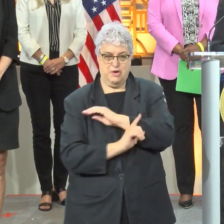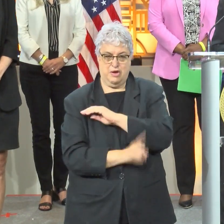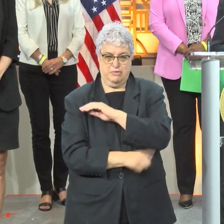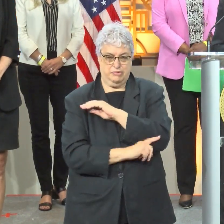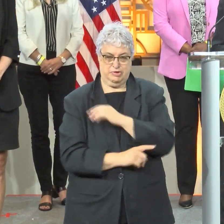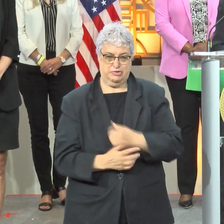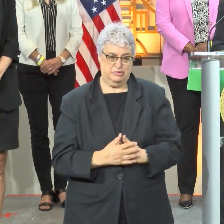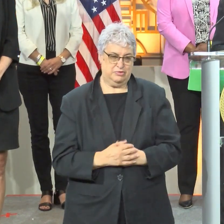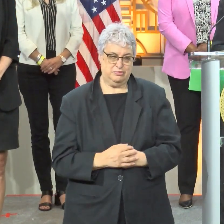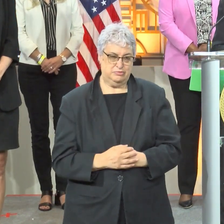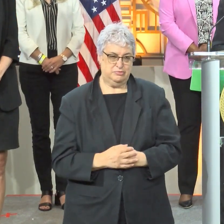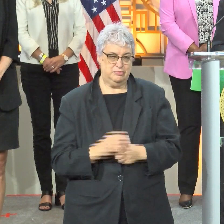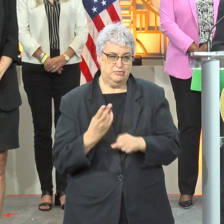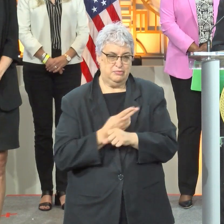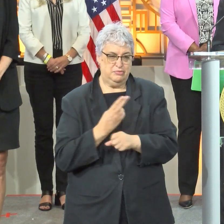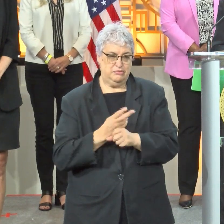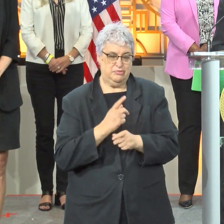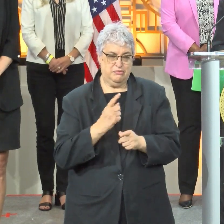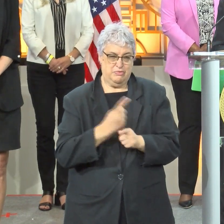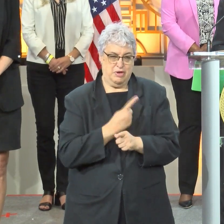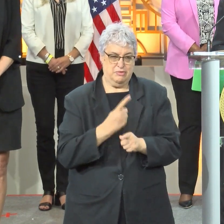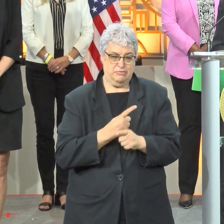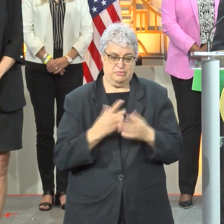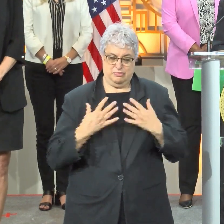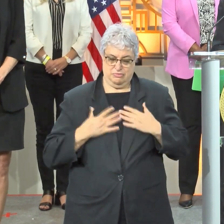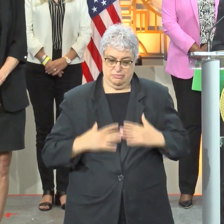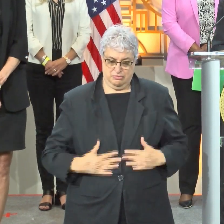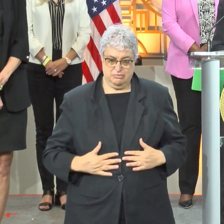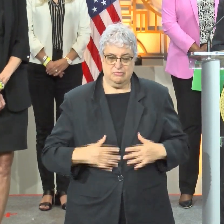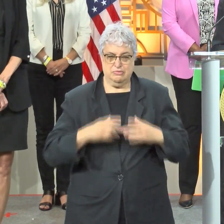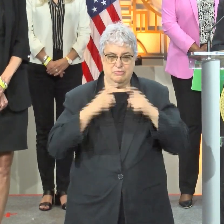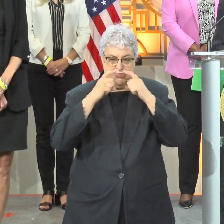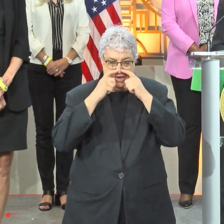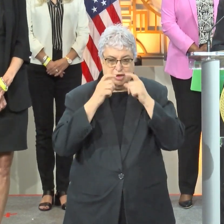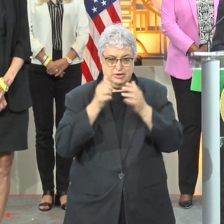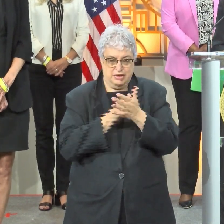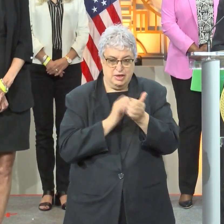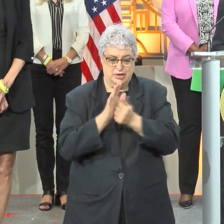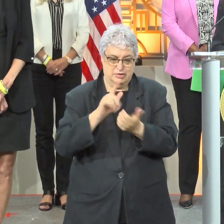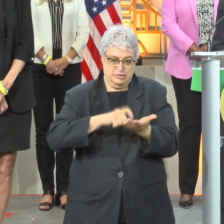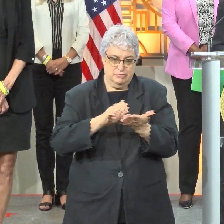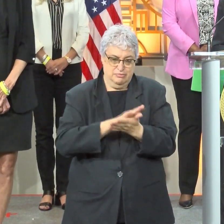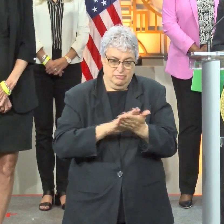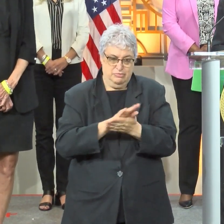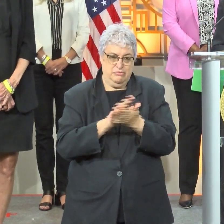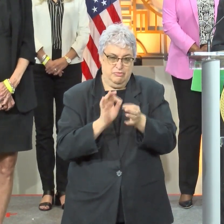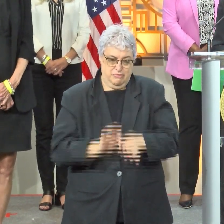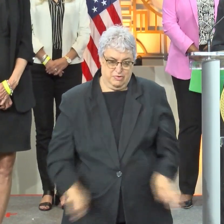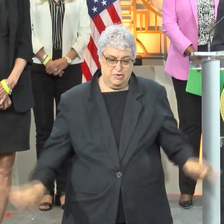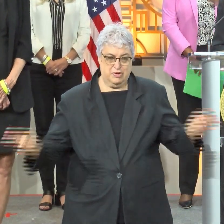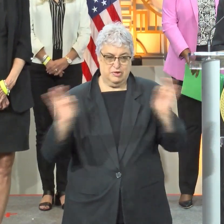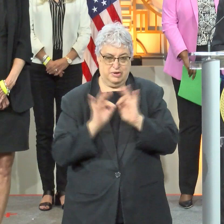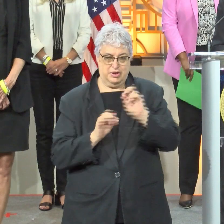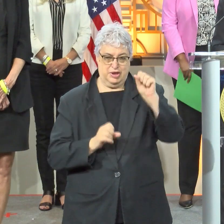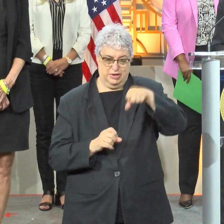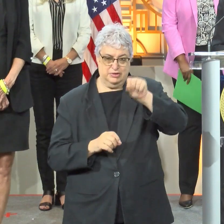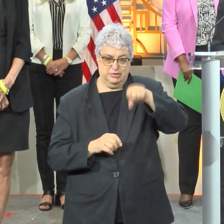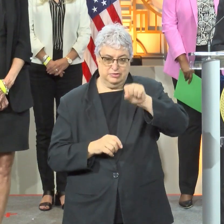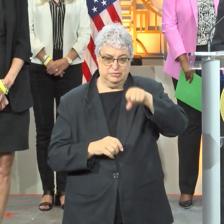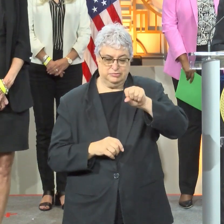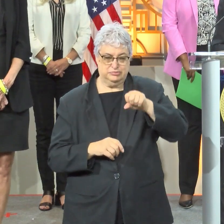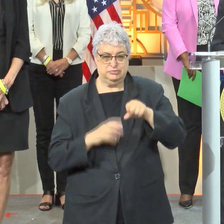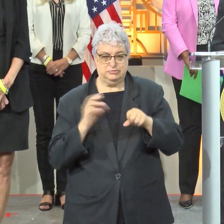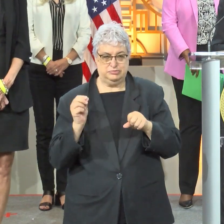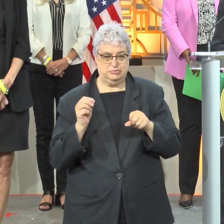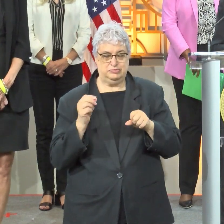mistake, the use of proper personal protective equipment like masks, gloves, sanitizer is critically important in